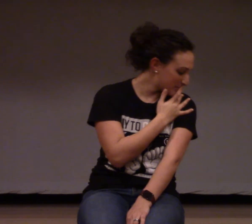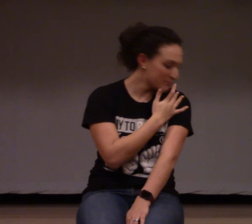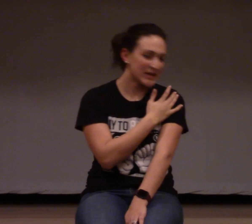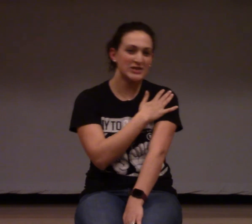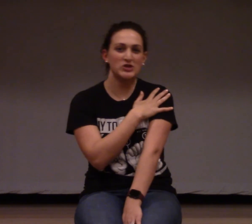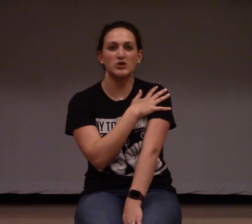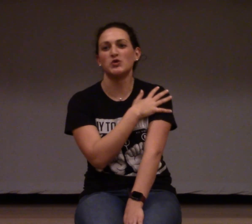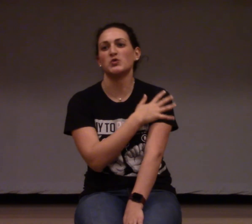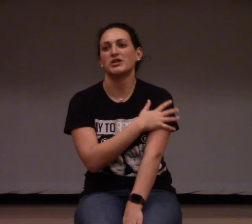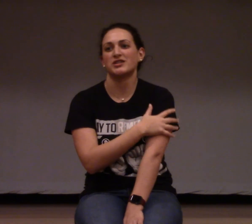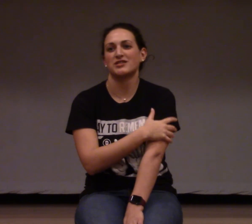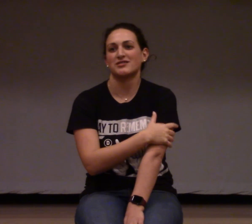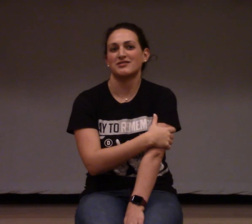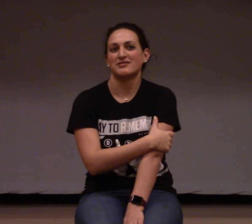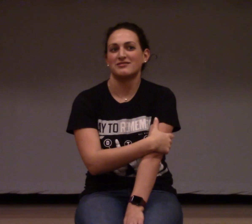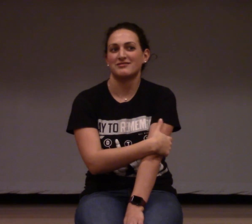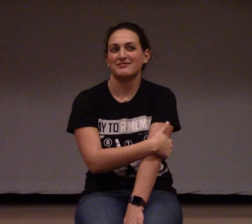Me too.